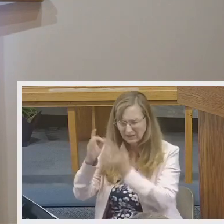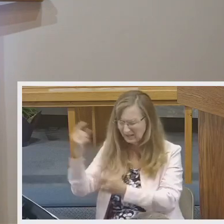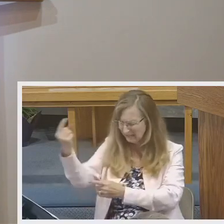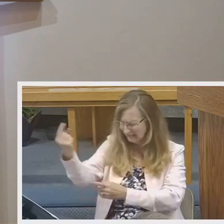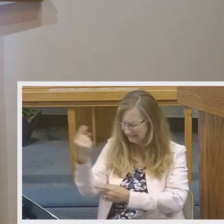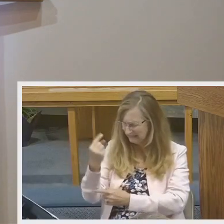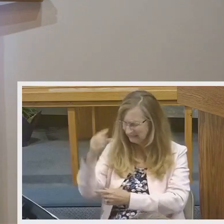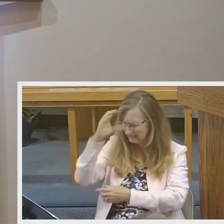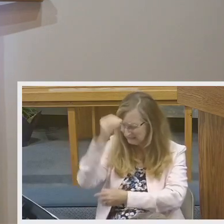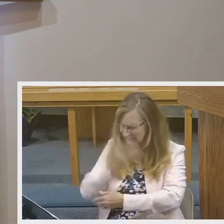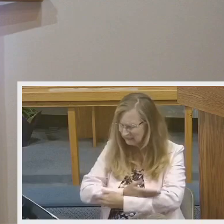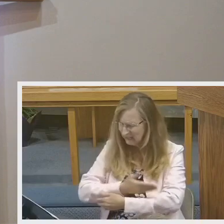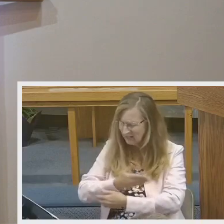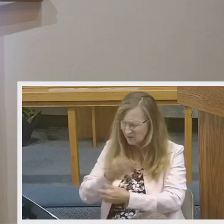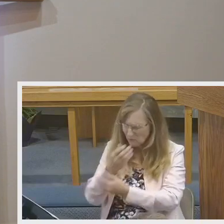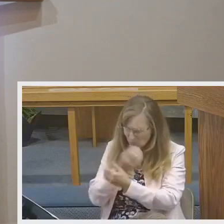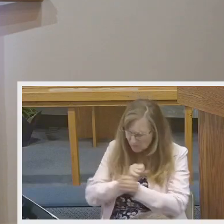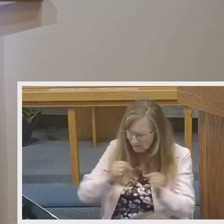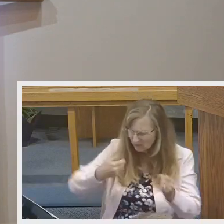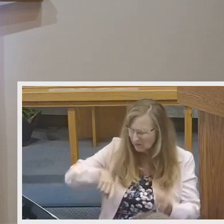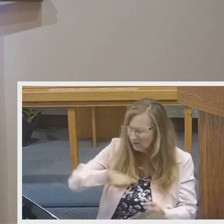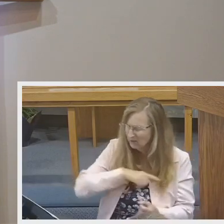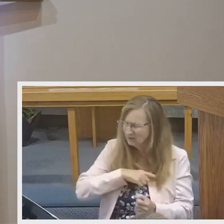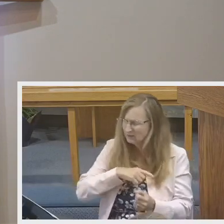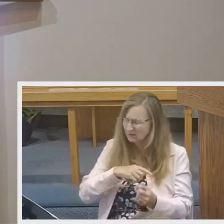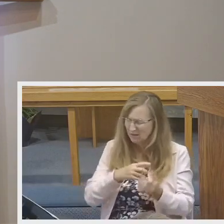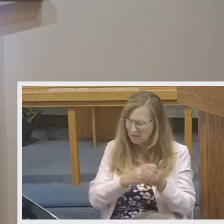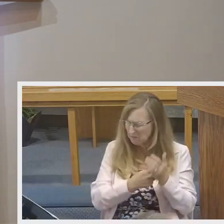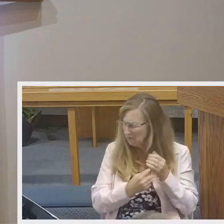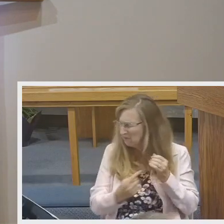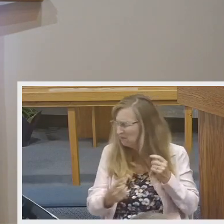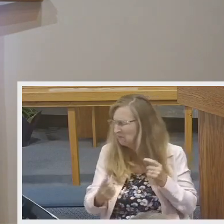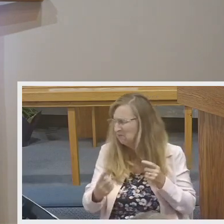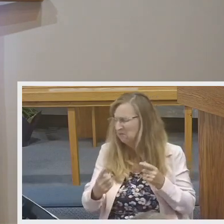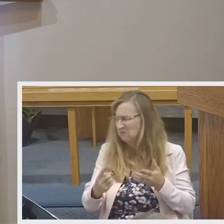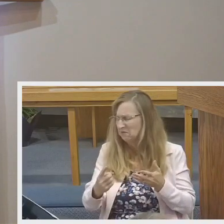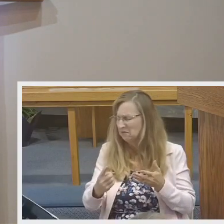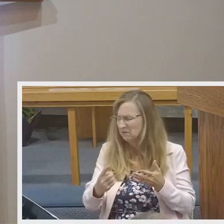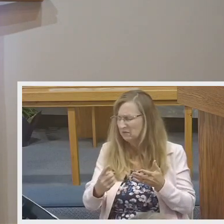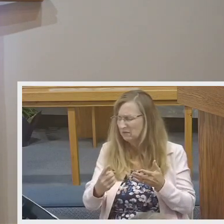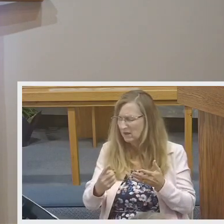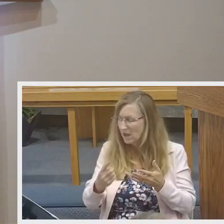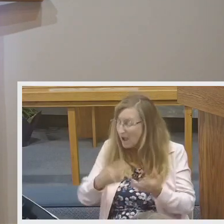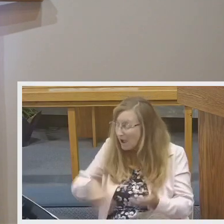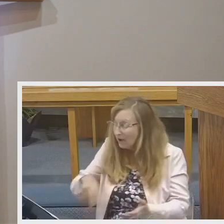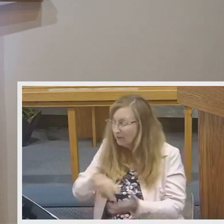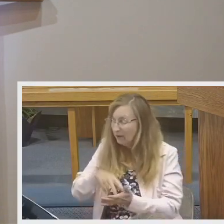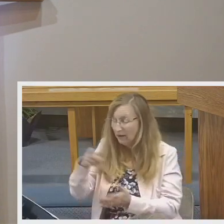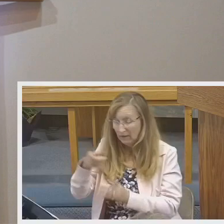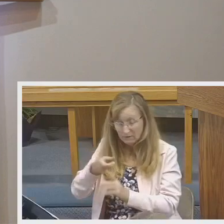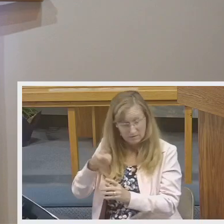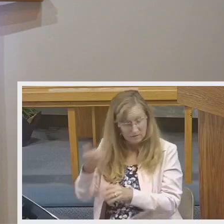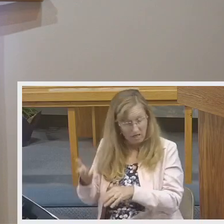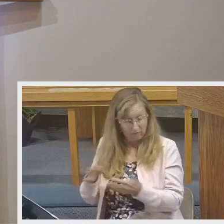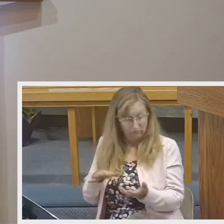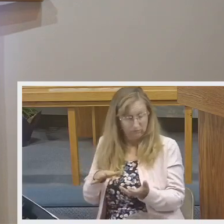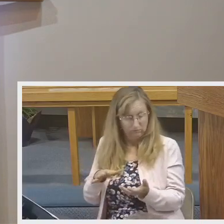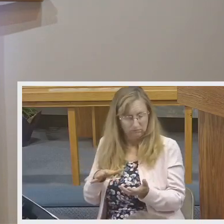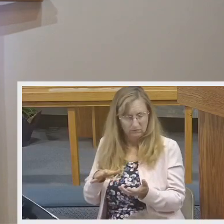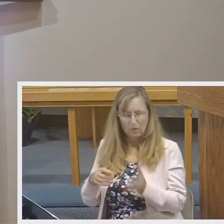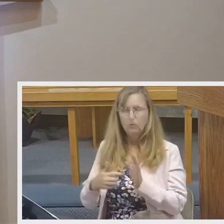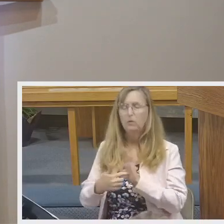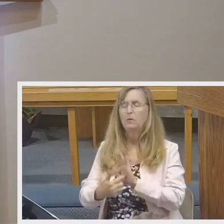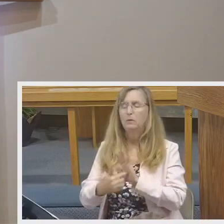to rescue us, the lost. Then, by raising him from death, you gave conclusive proof that he